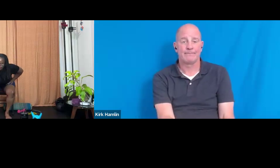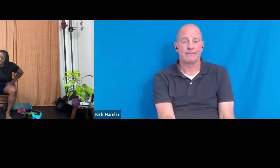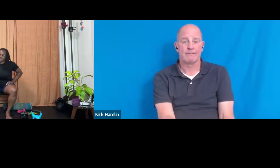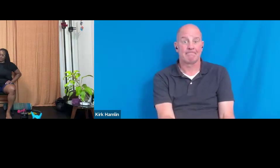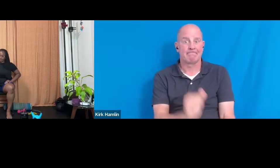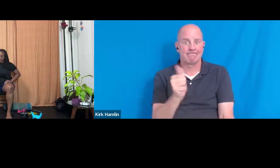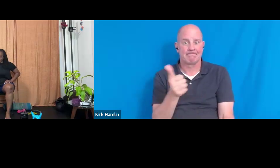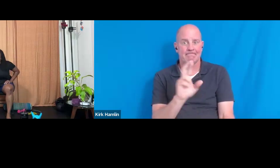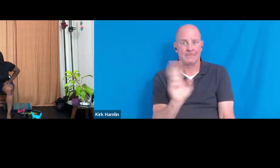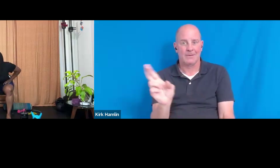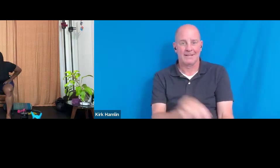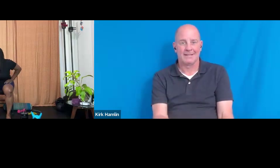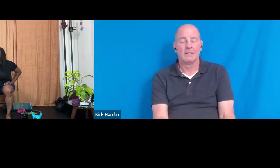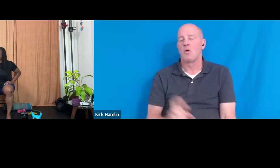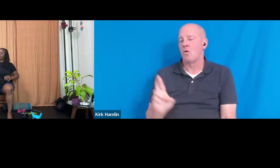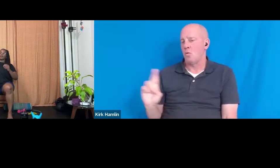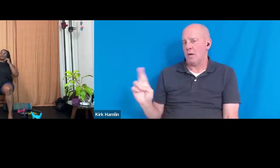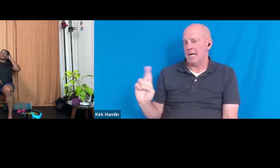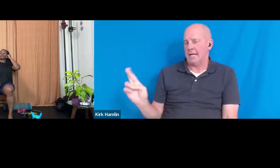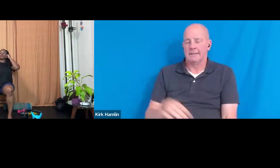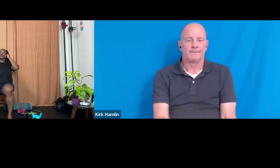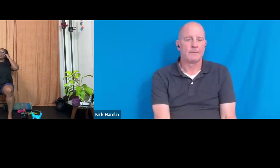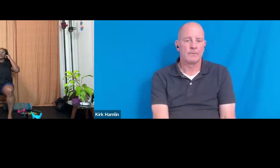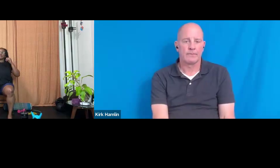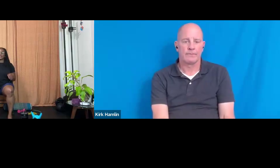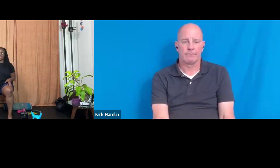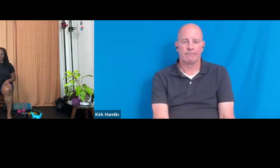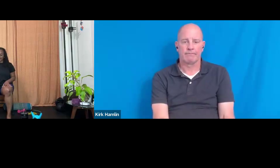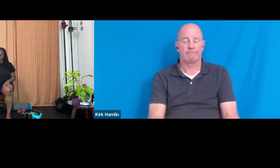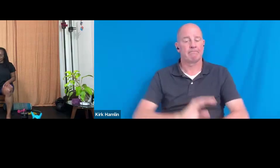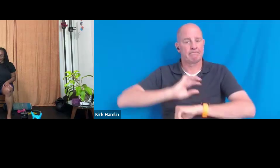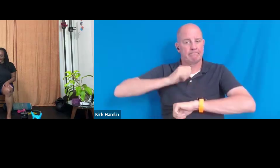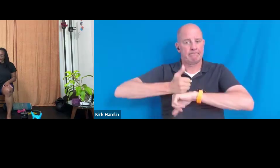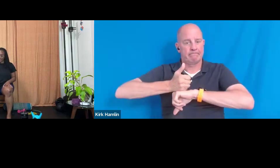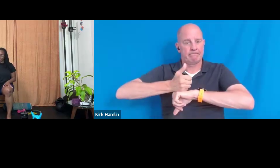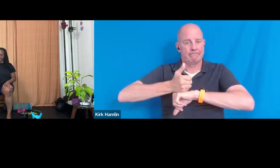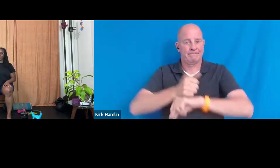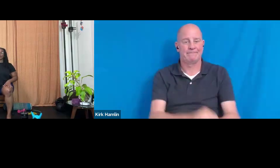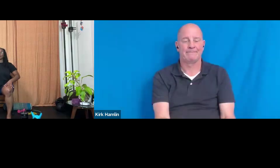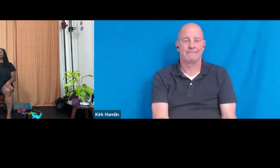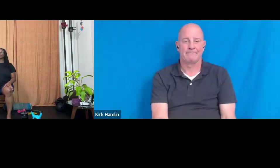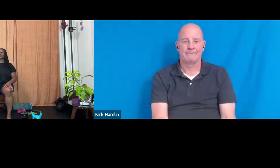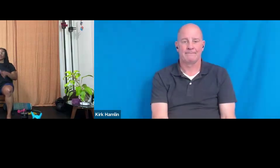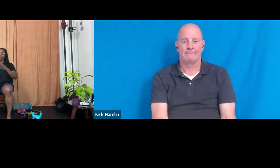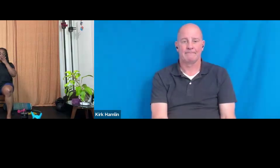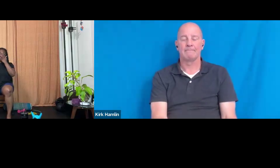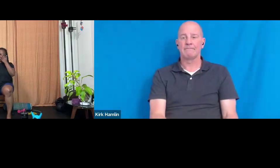Alrighty, so let's start with the right side. Get yourself up and